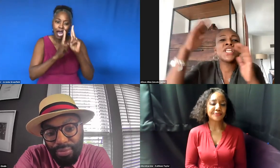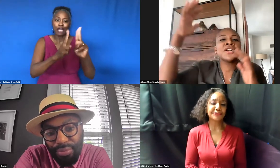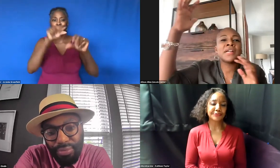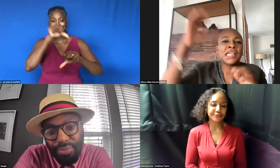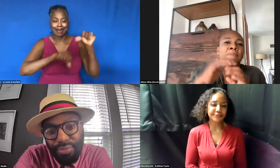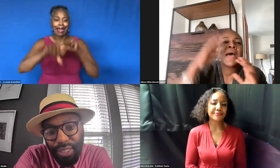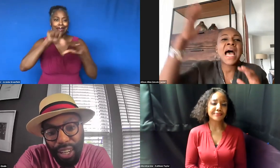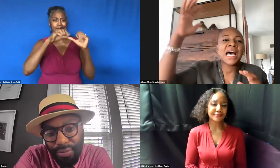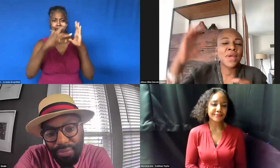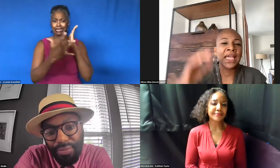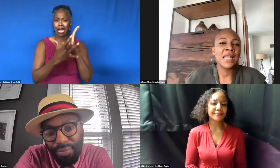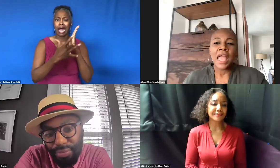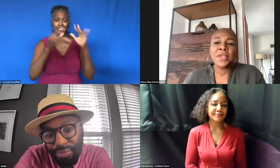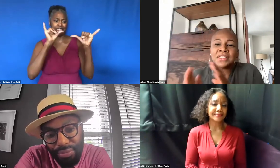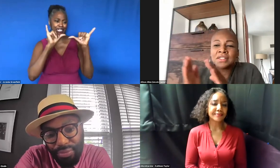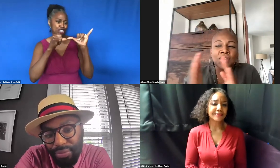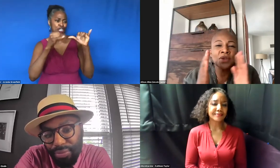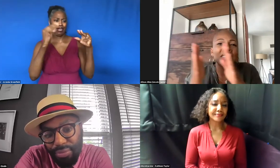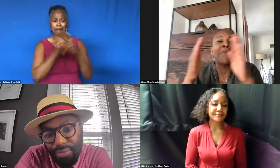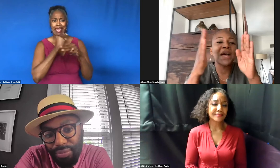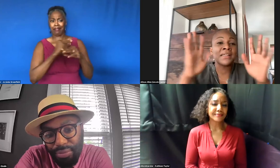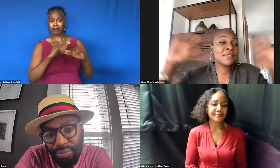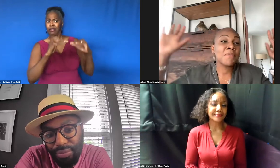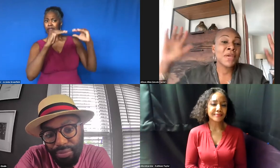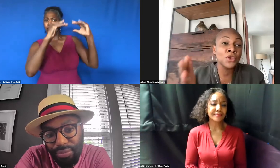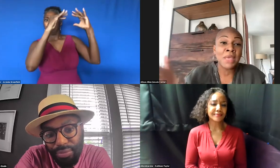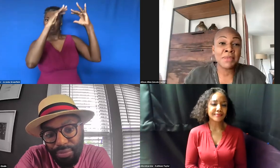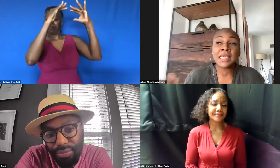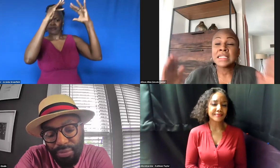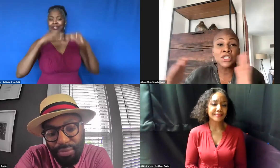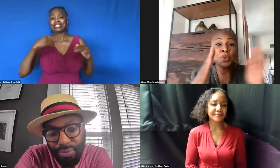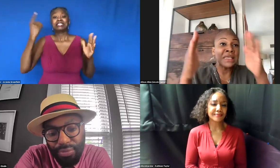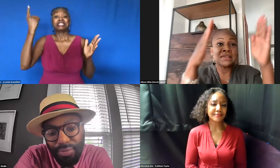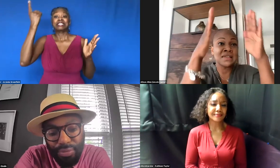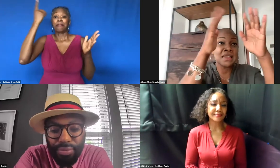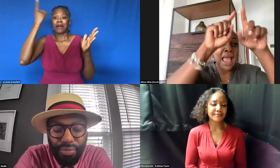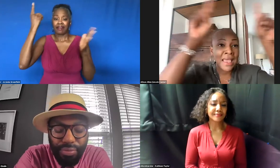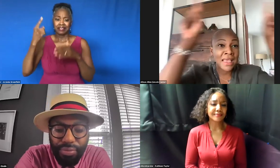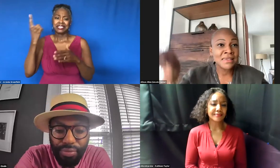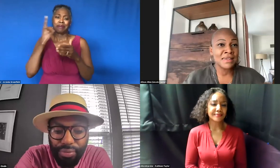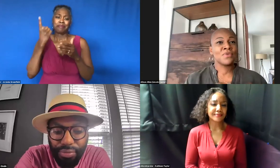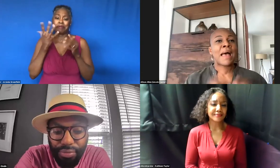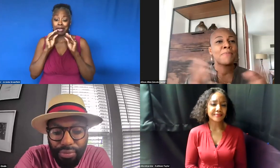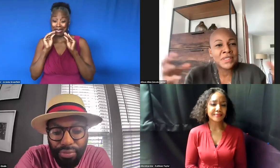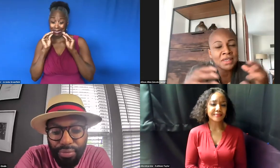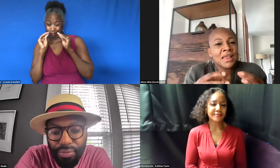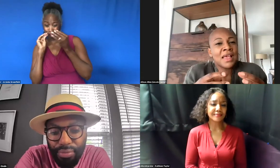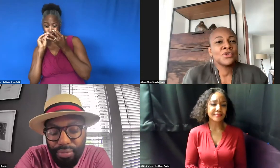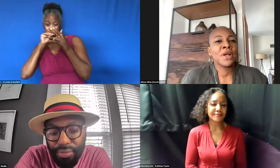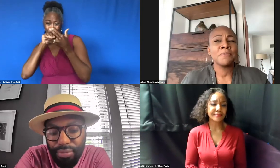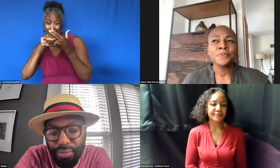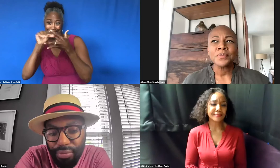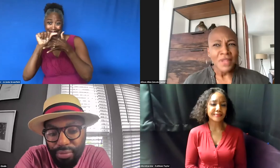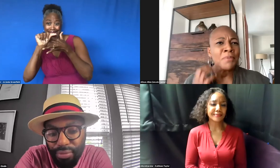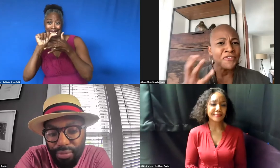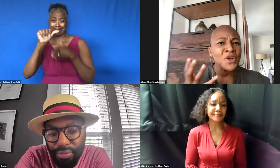know, engineering and math, right? And we have to, you know, somebody, you maybe, squeezed in the A and said it's the wrapper, it's the